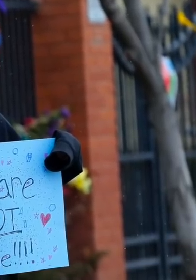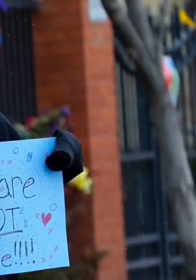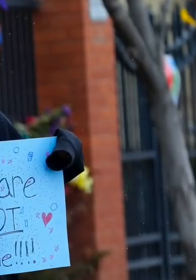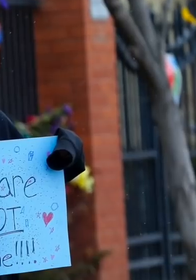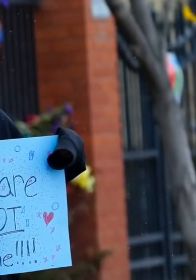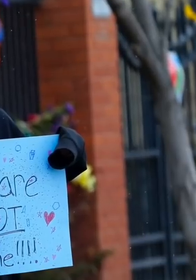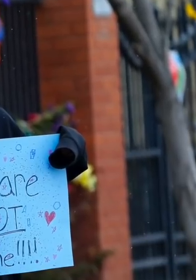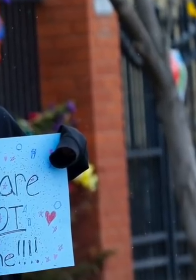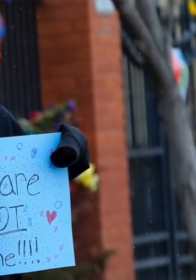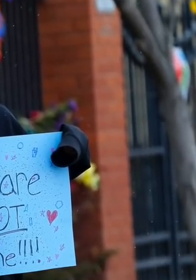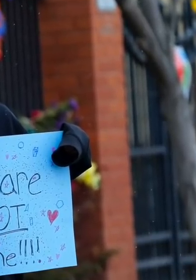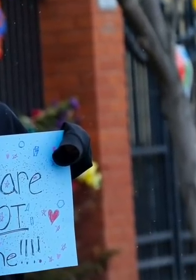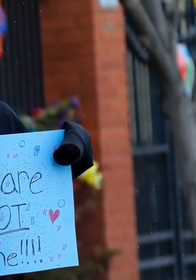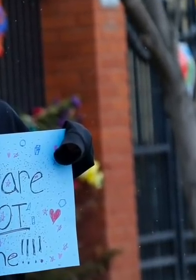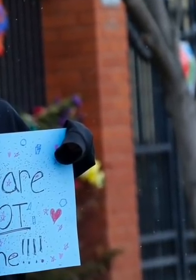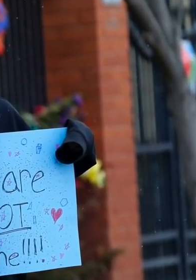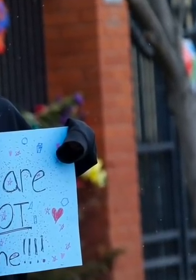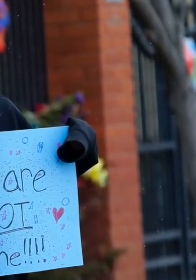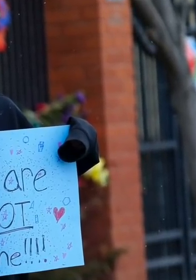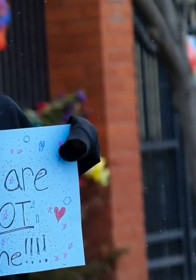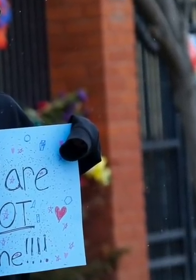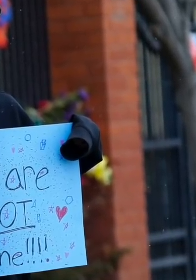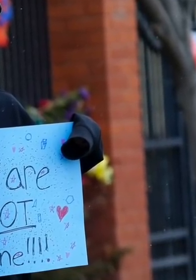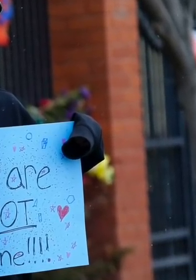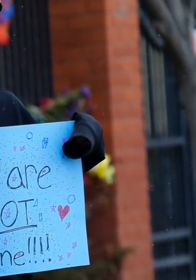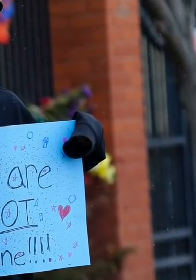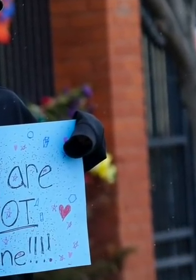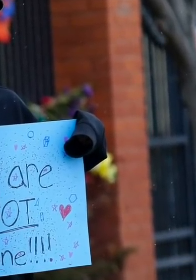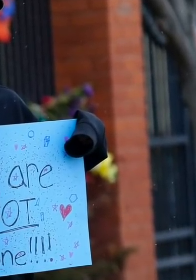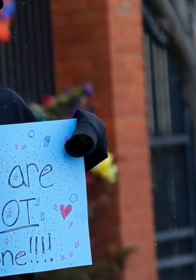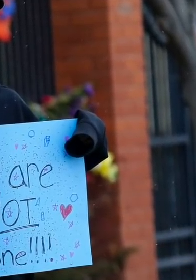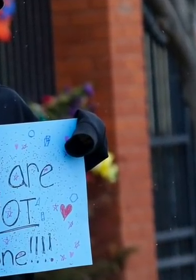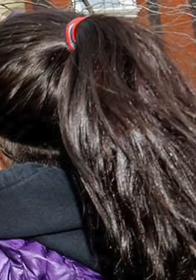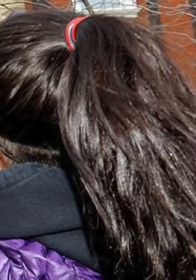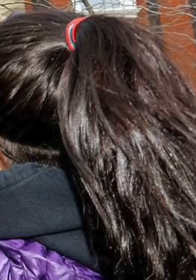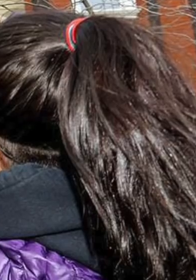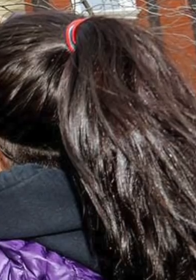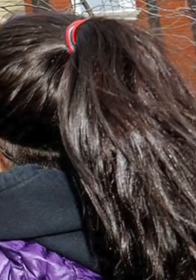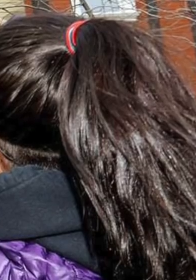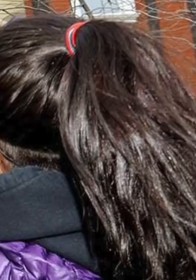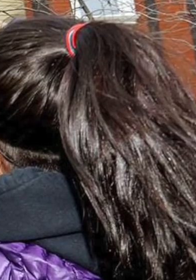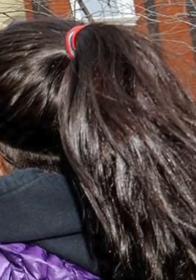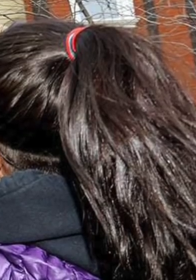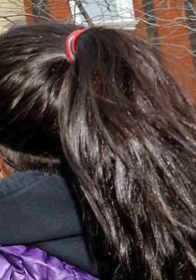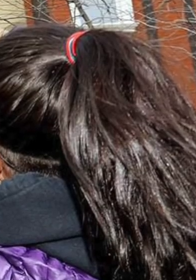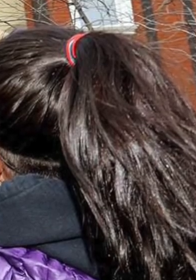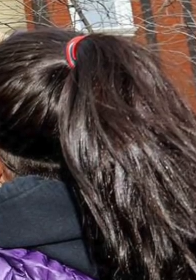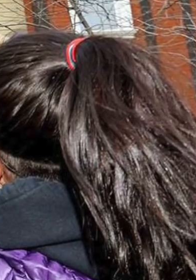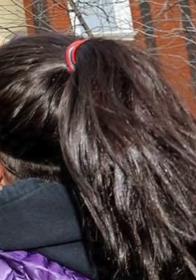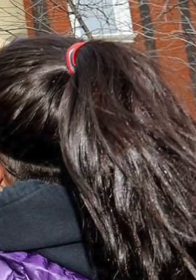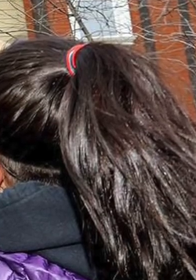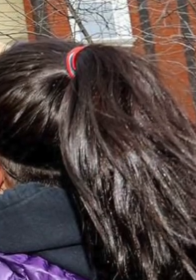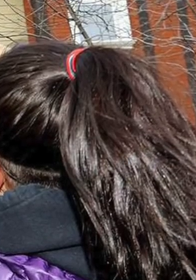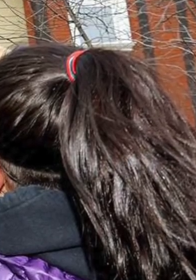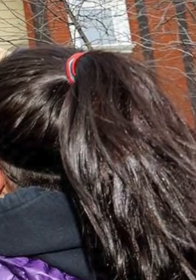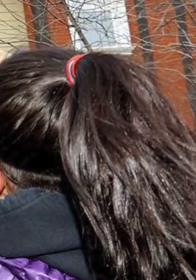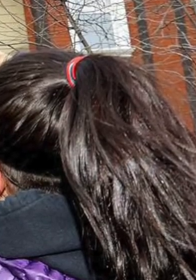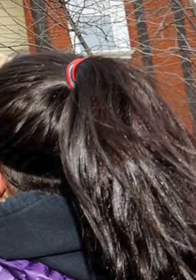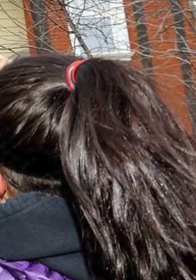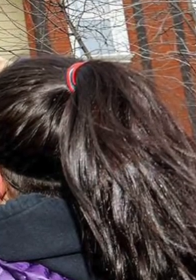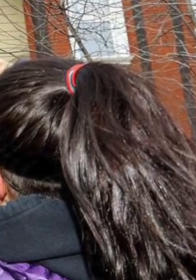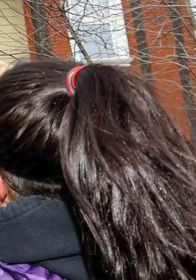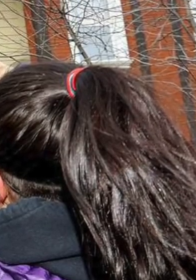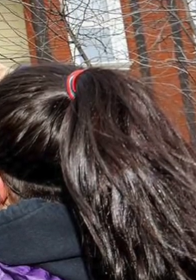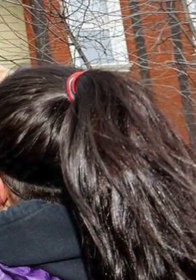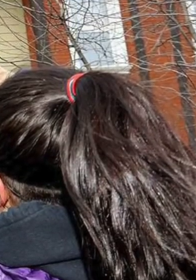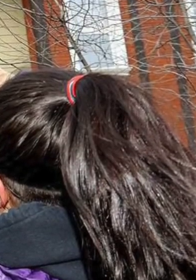our troubles, and find comfort in each other. The mental health of Albertans is something I am very concerned about. I have touched on